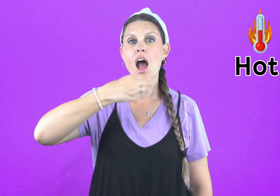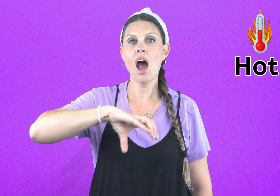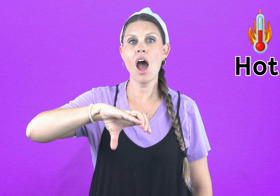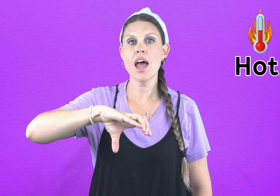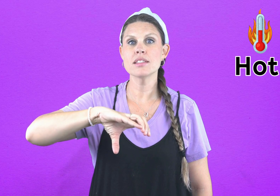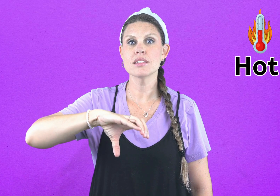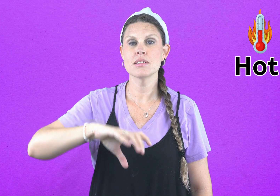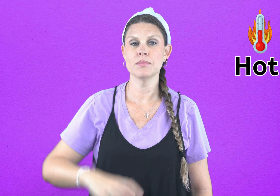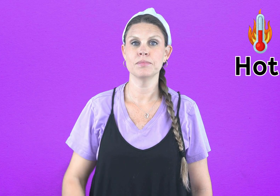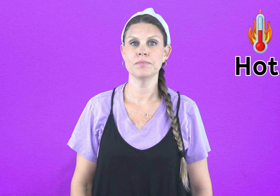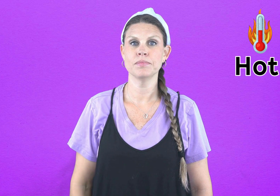hot,